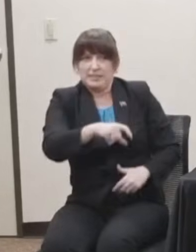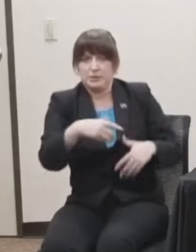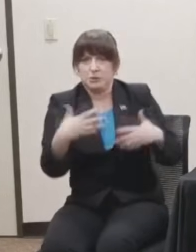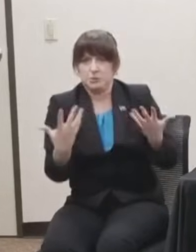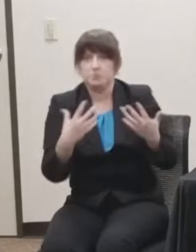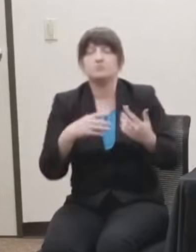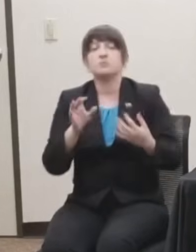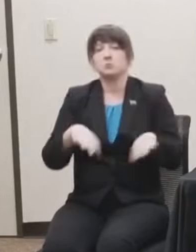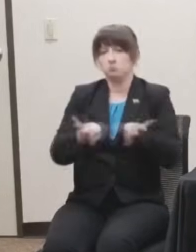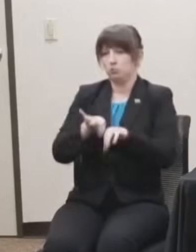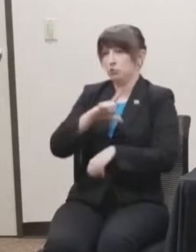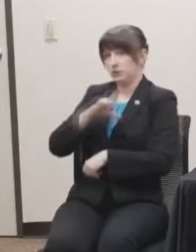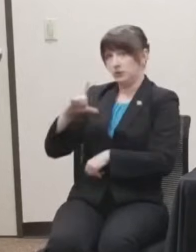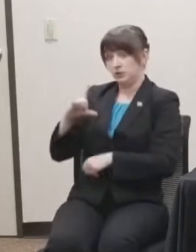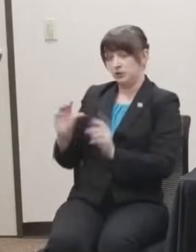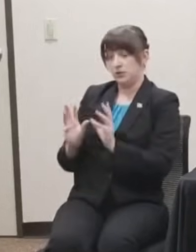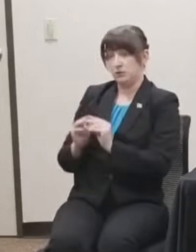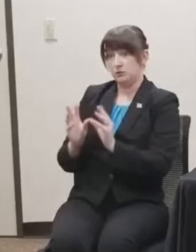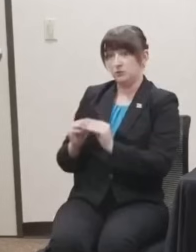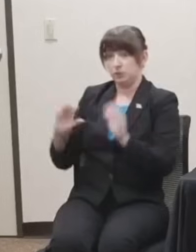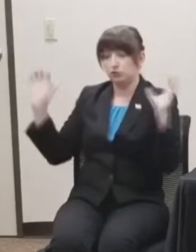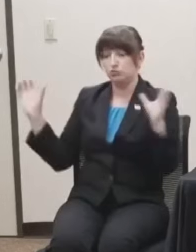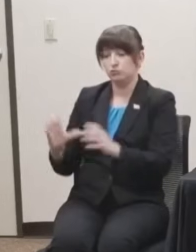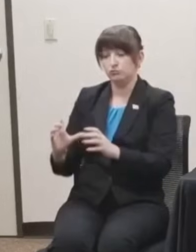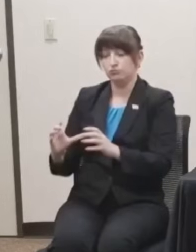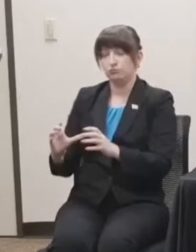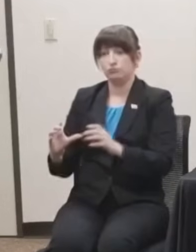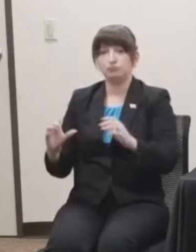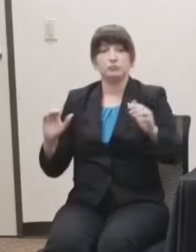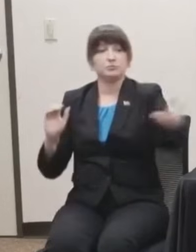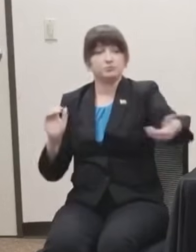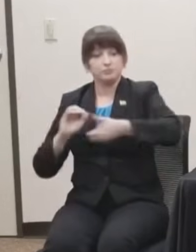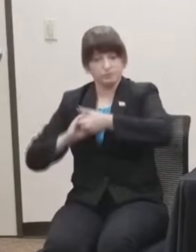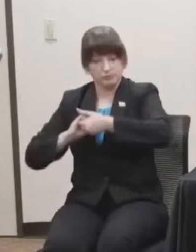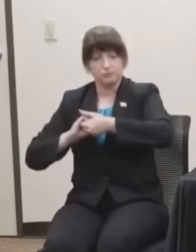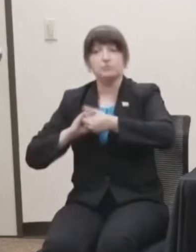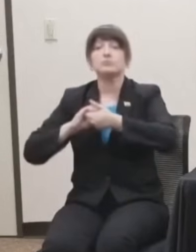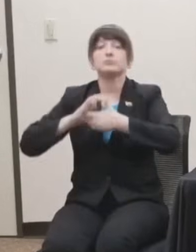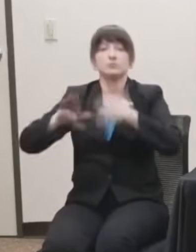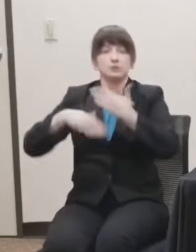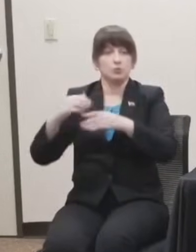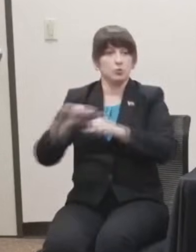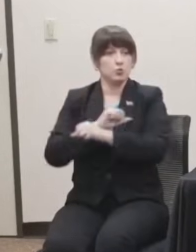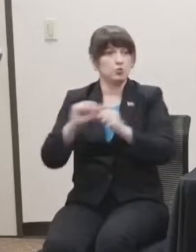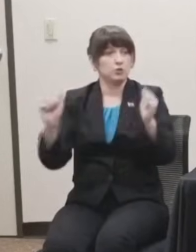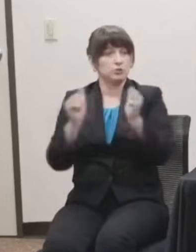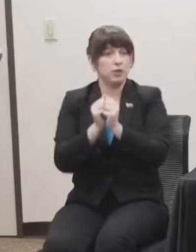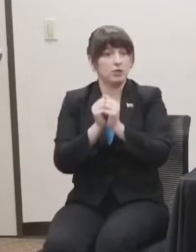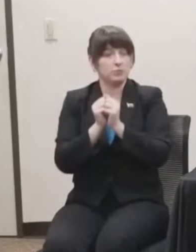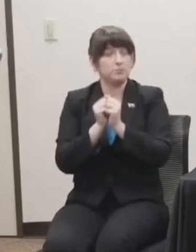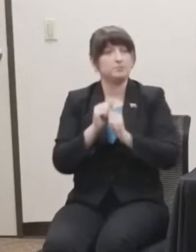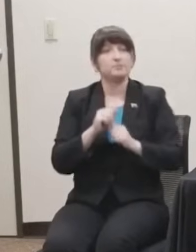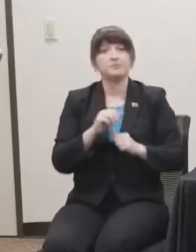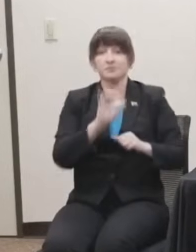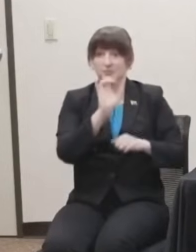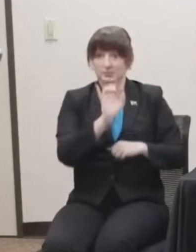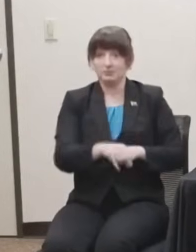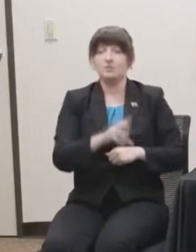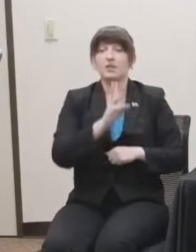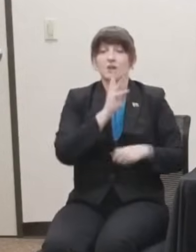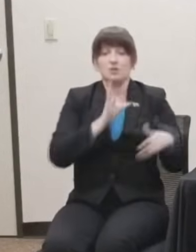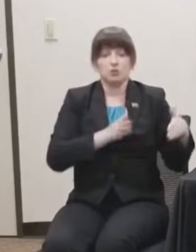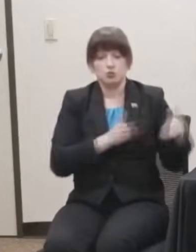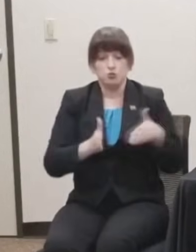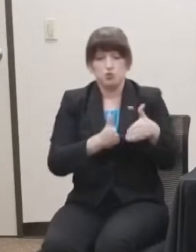members working together that would bring different perspectives, because the reality also is this, and that is what's needed in that river basin at that